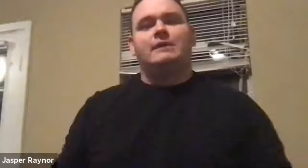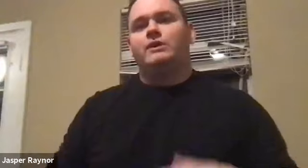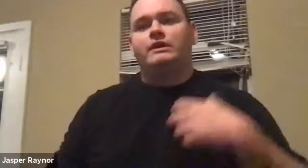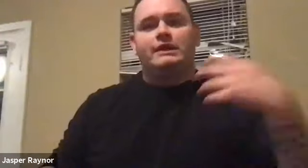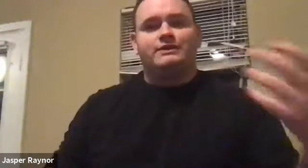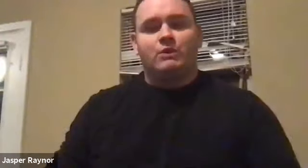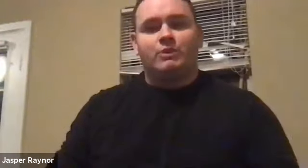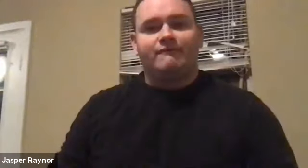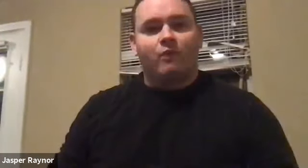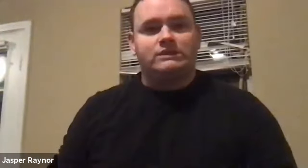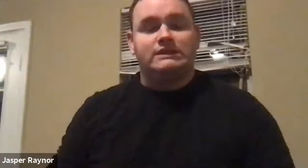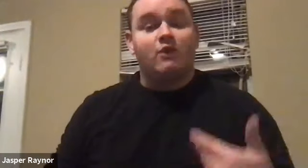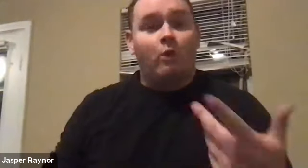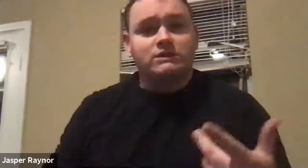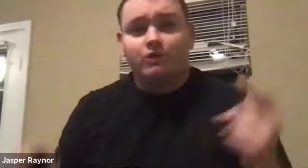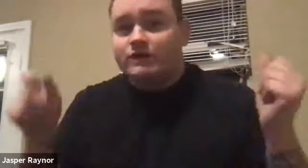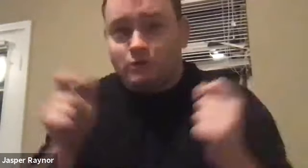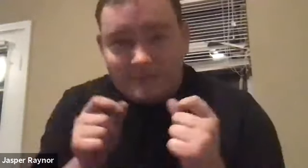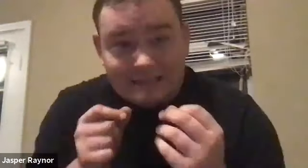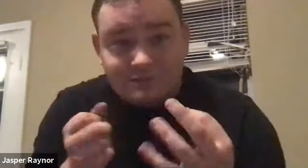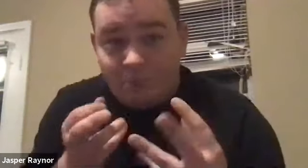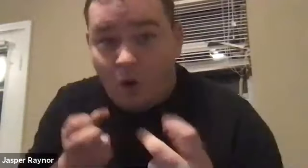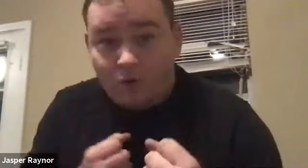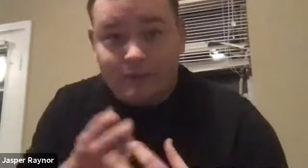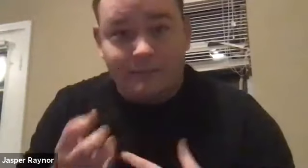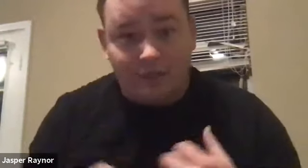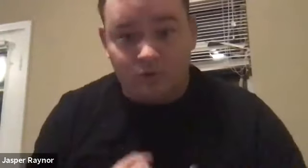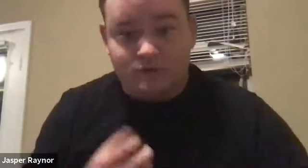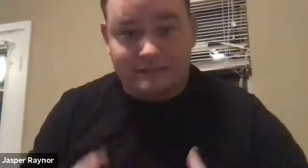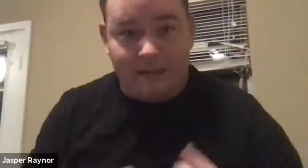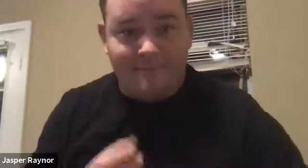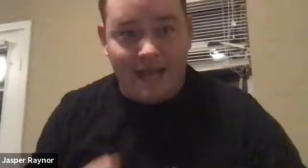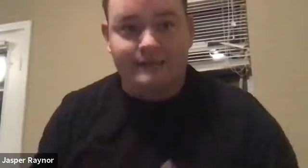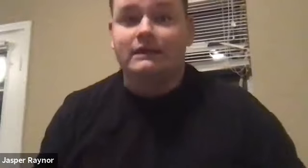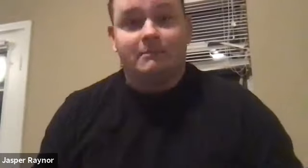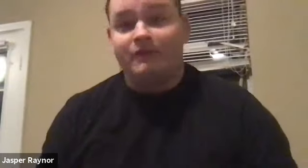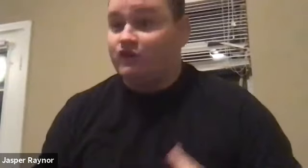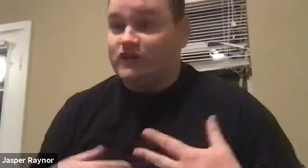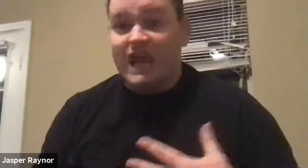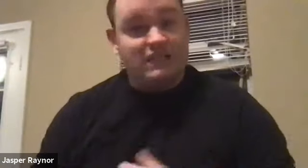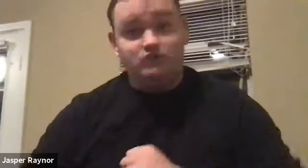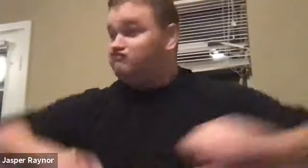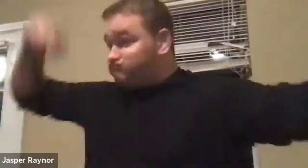with interpreting voices. If they're whispering, you sound small. Keep it close and come back. But if they're yelling, you